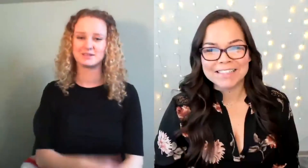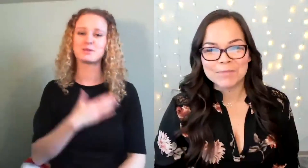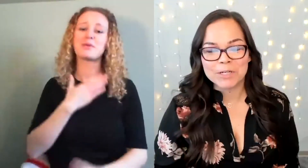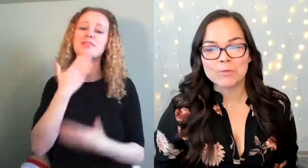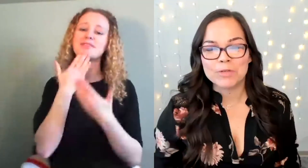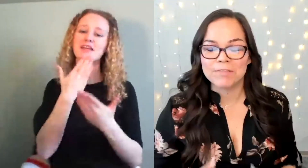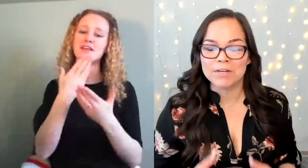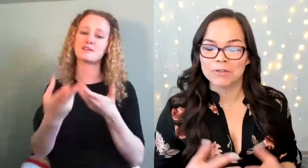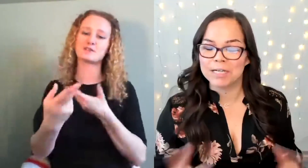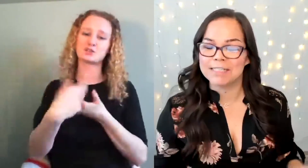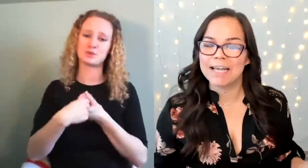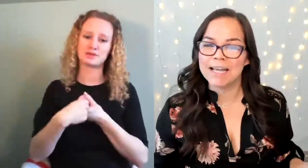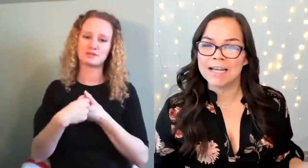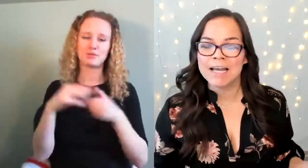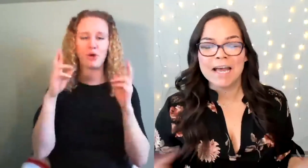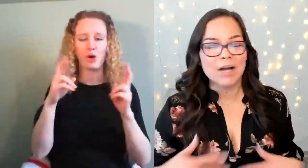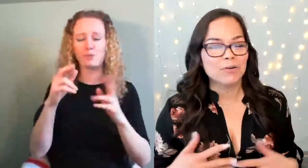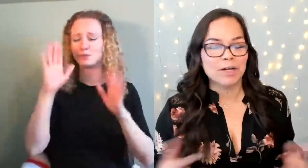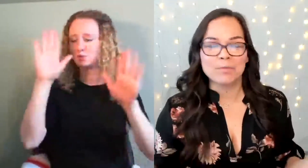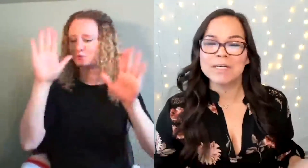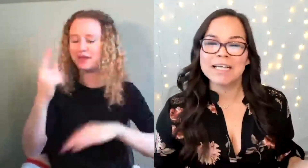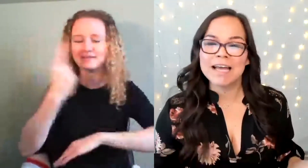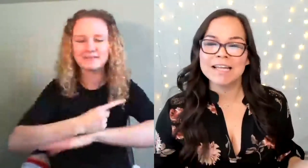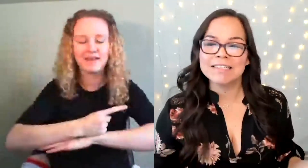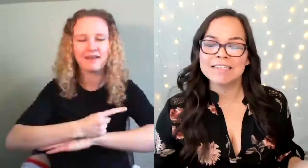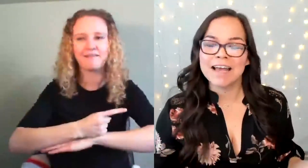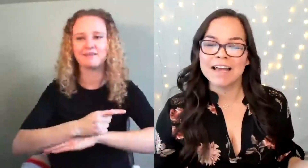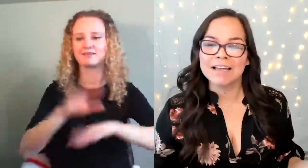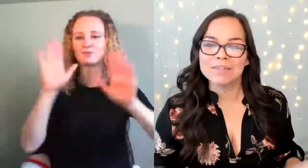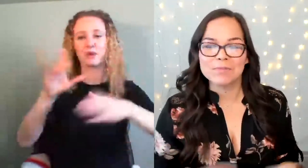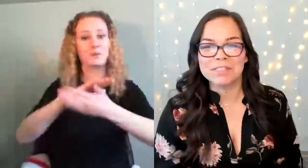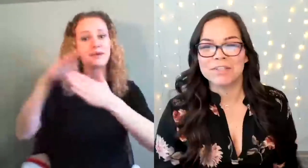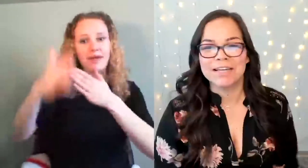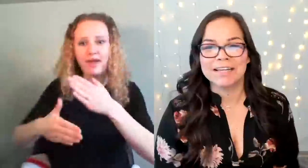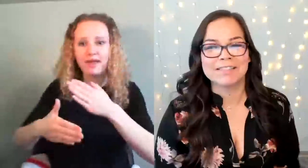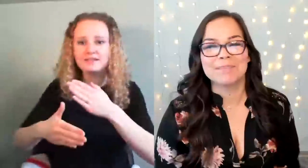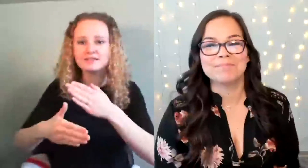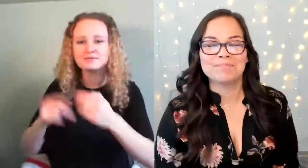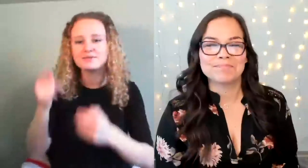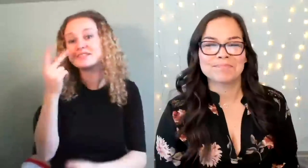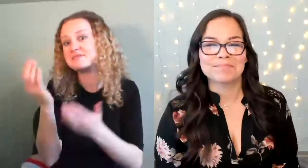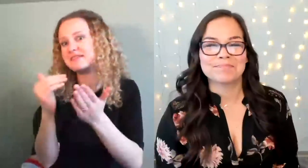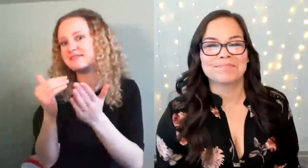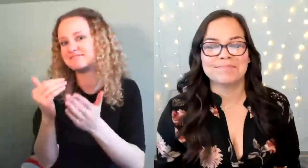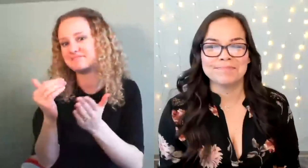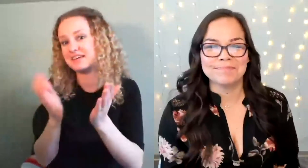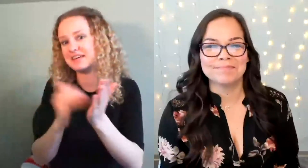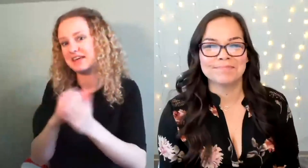joining us. We hope you have a great day, a great weekend, and we'll see you again next time.